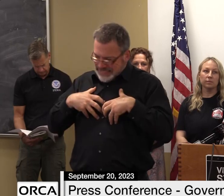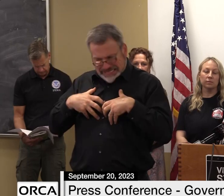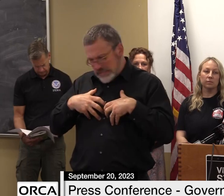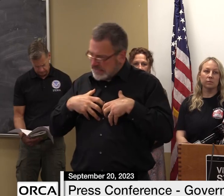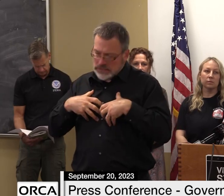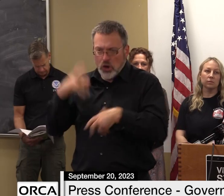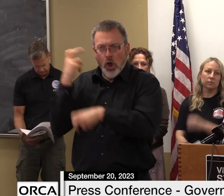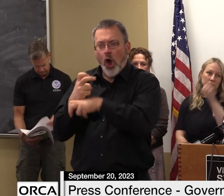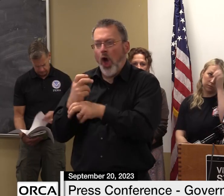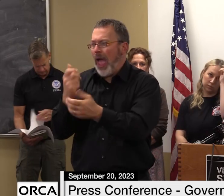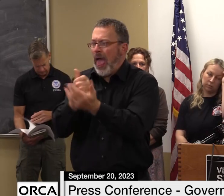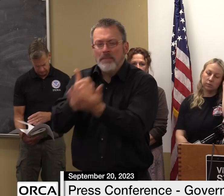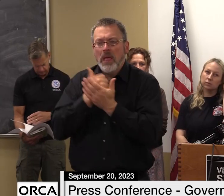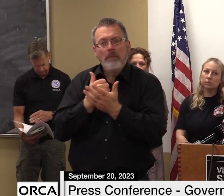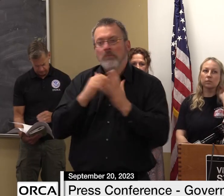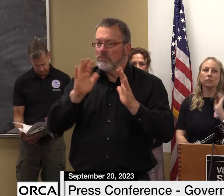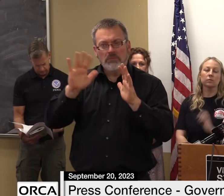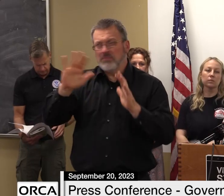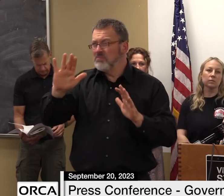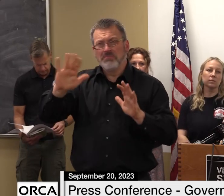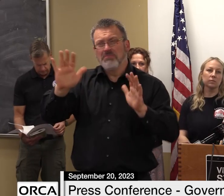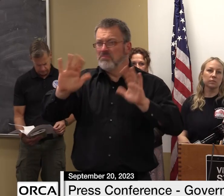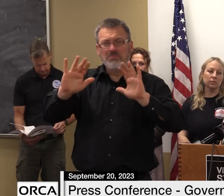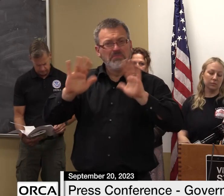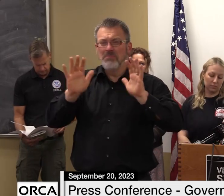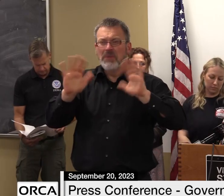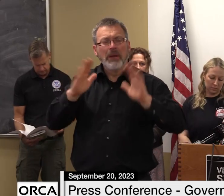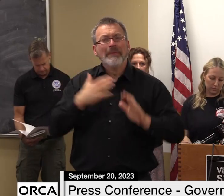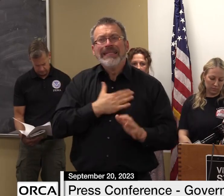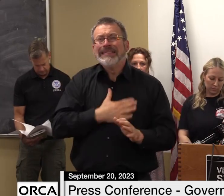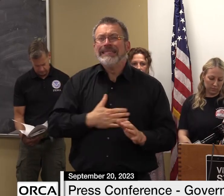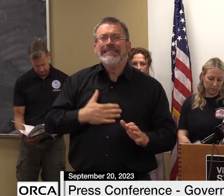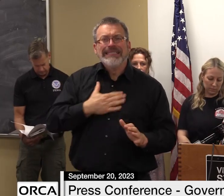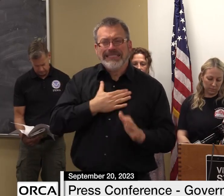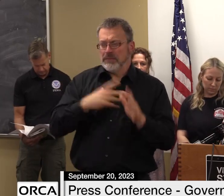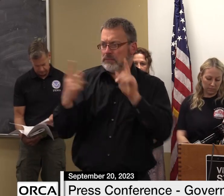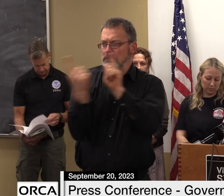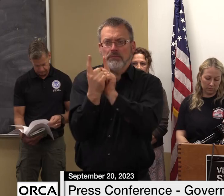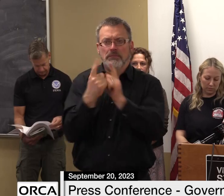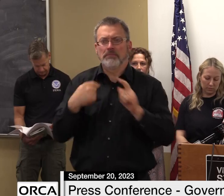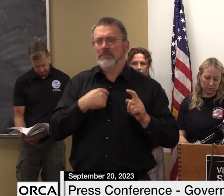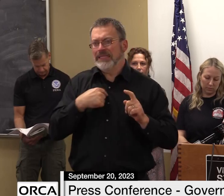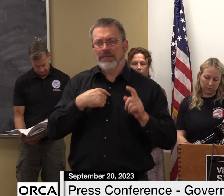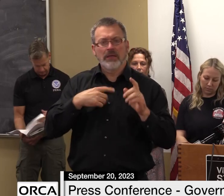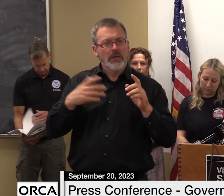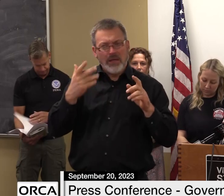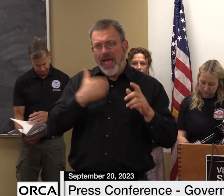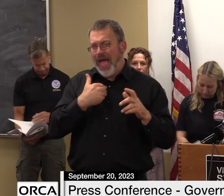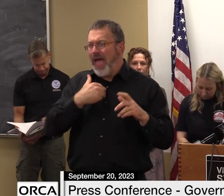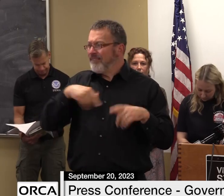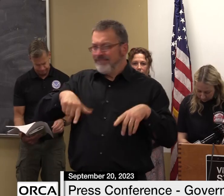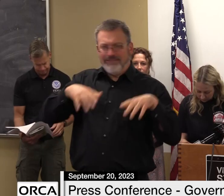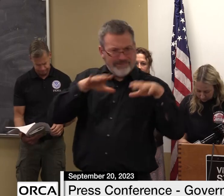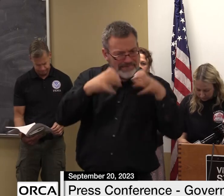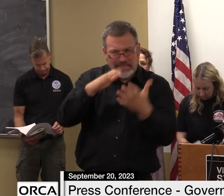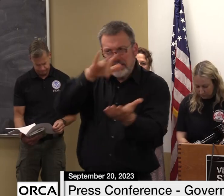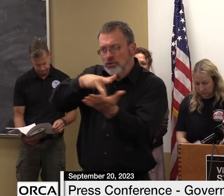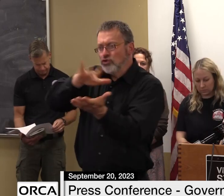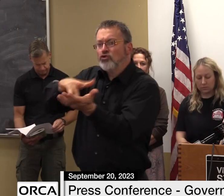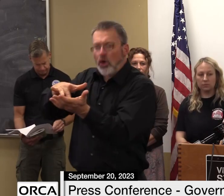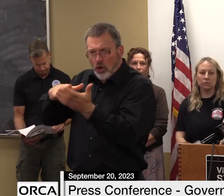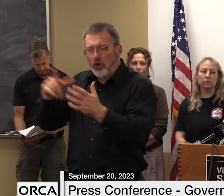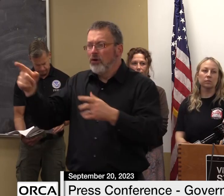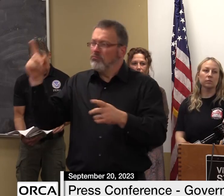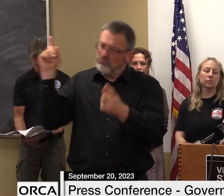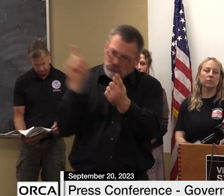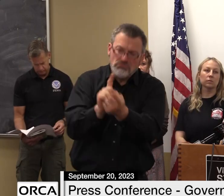haven't applied for individual assistance, we still have disaster recovery centers open. You can still call in and register through